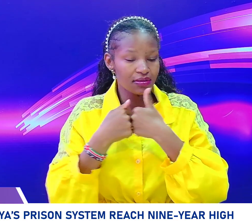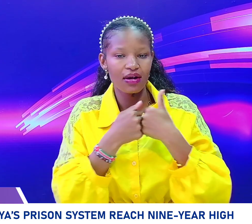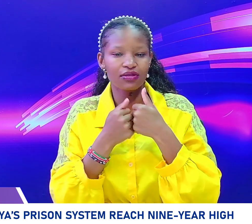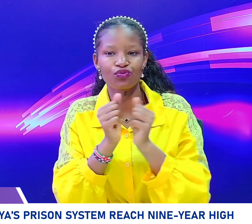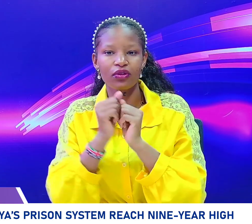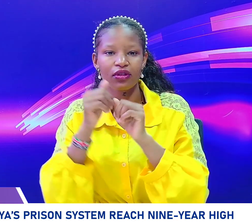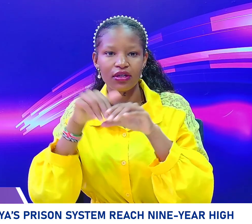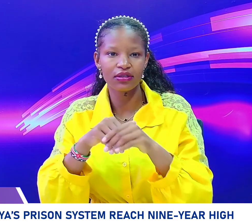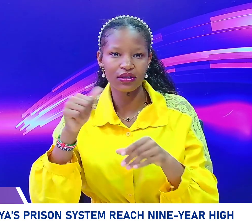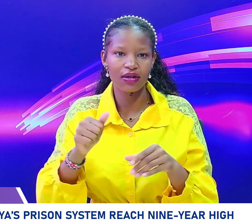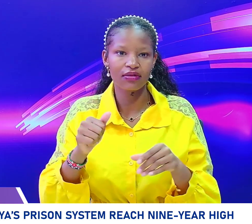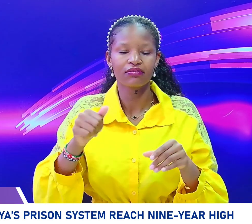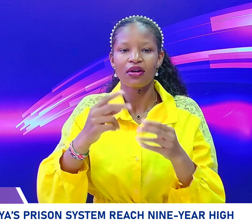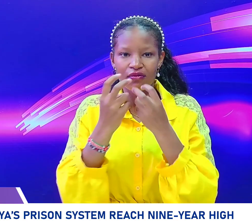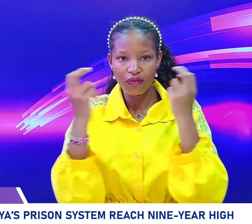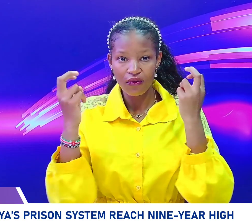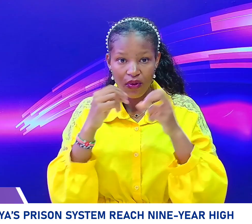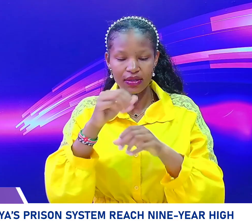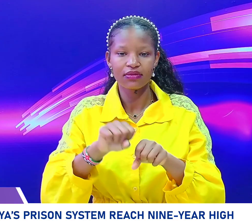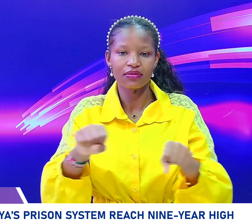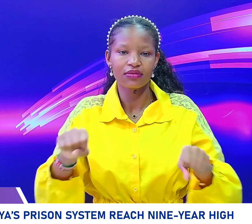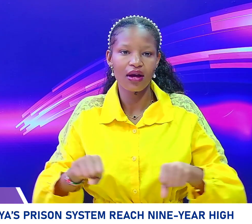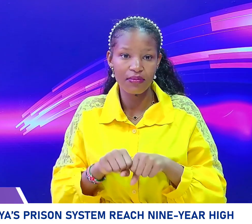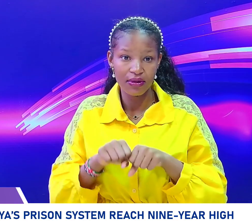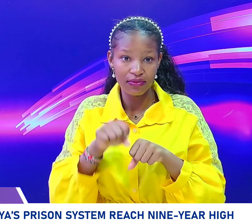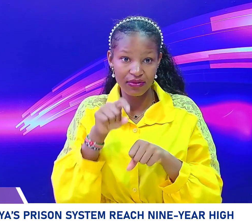within the penal system.